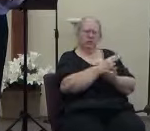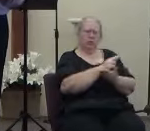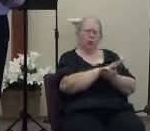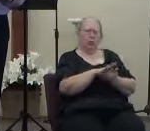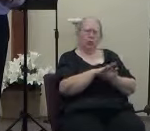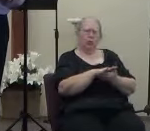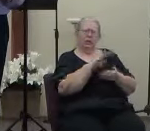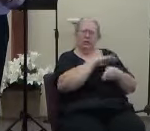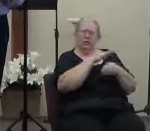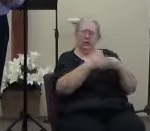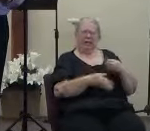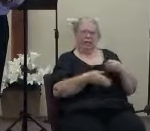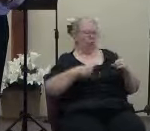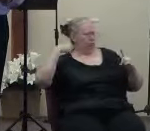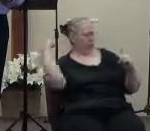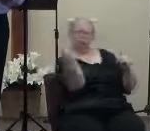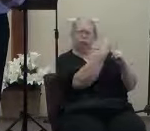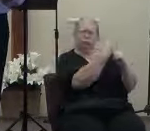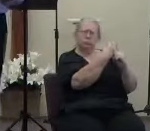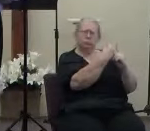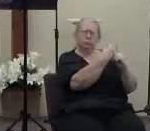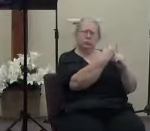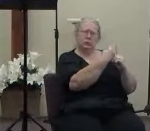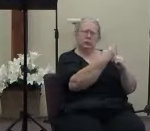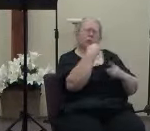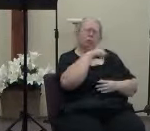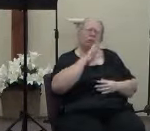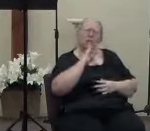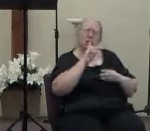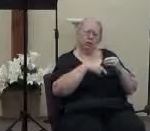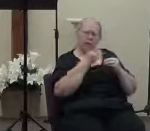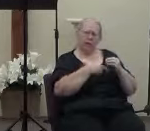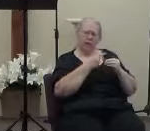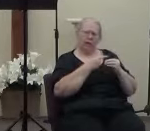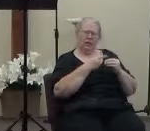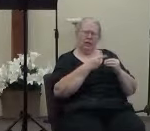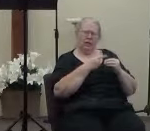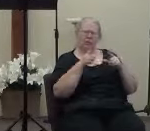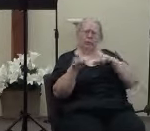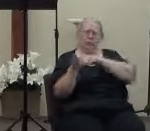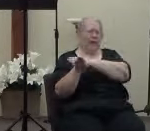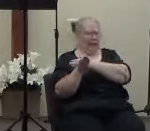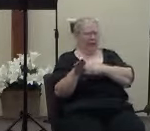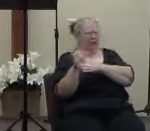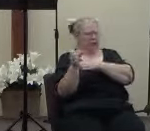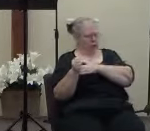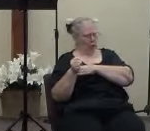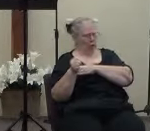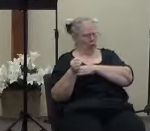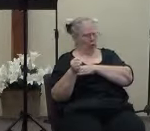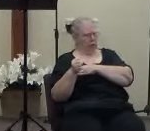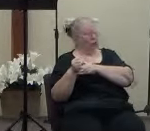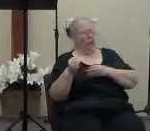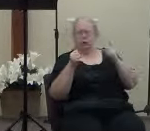smacking somebody with a closed fist. And we've already talked about the closed fist. When it's closed, you can't give away